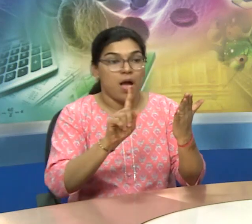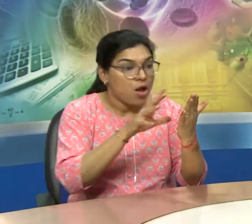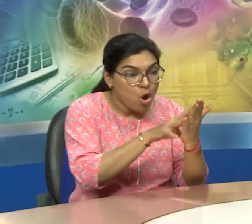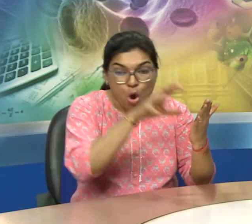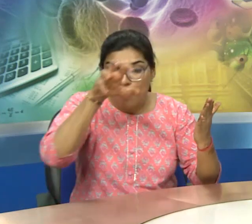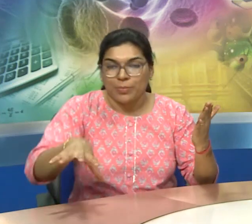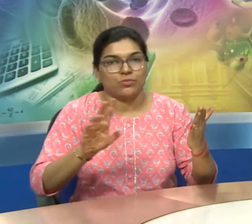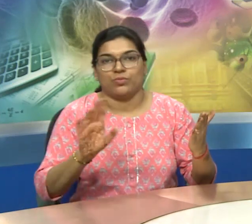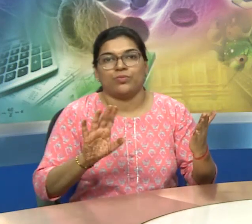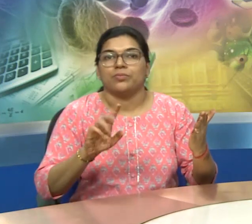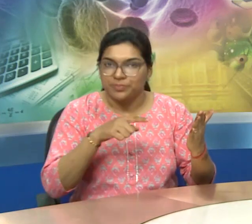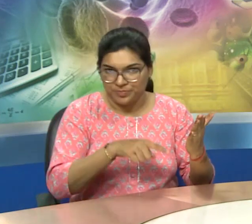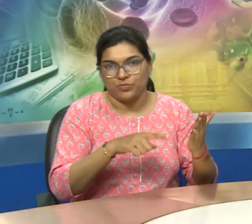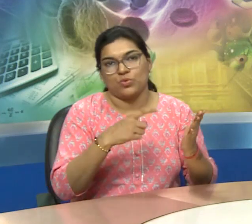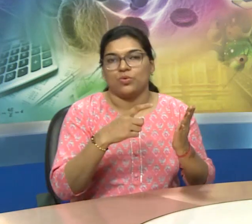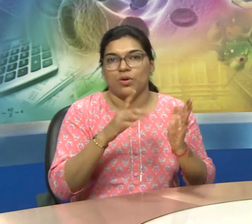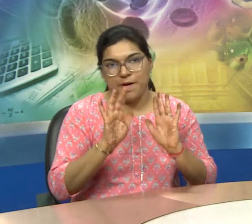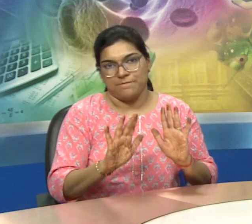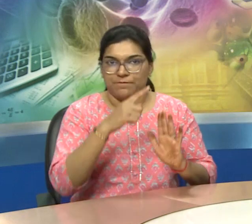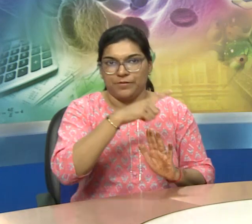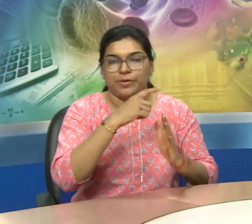It has all the material which has copyright.